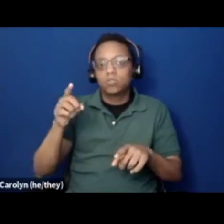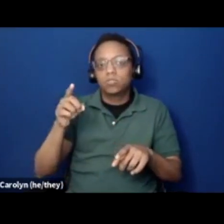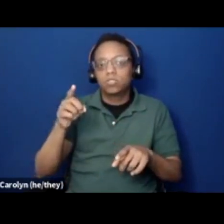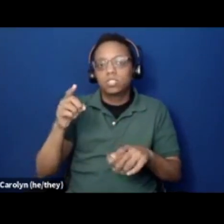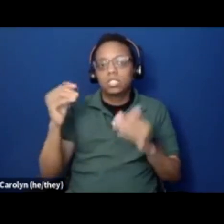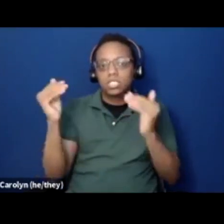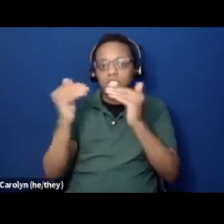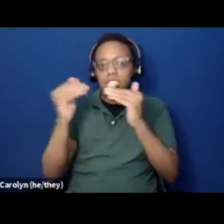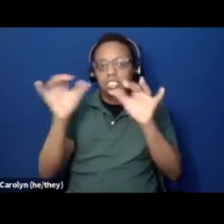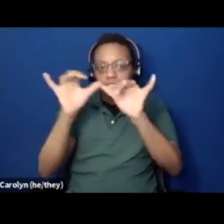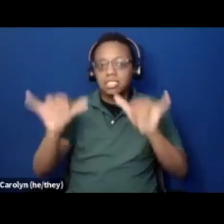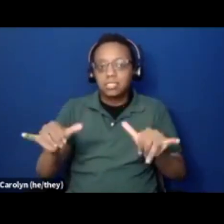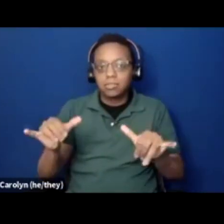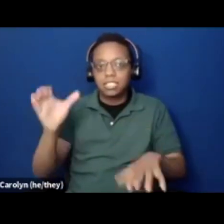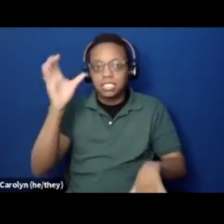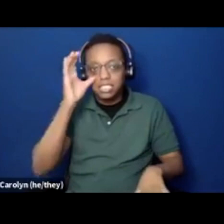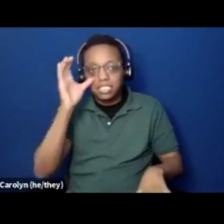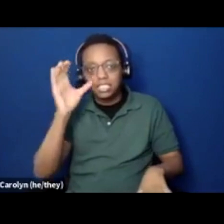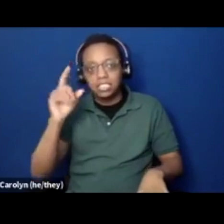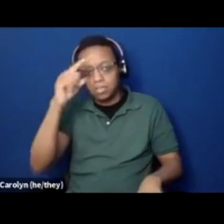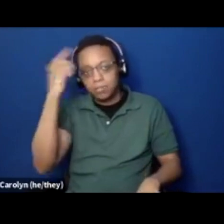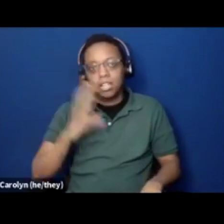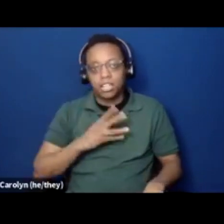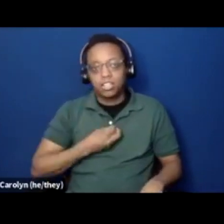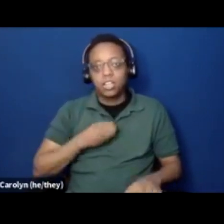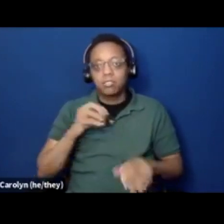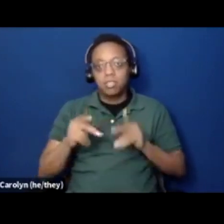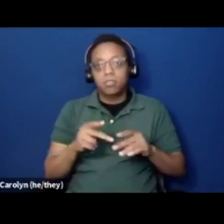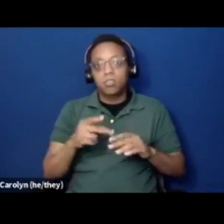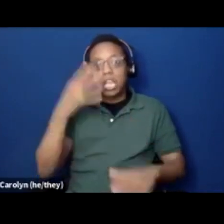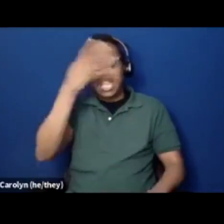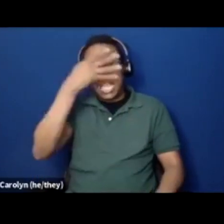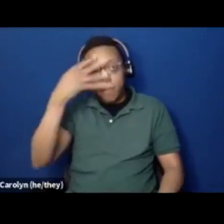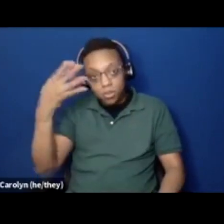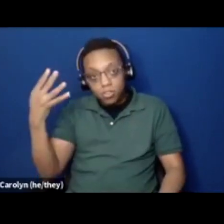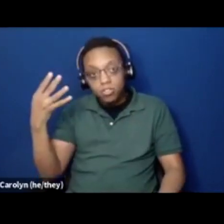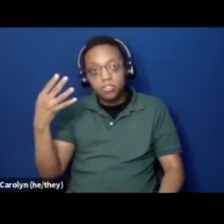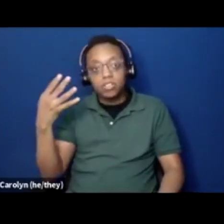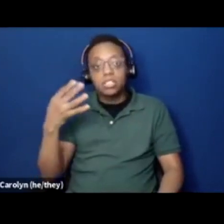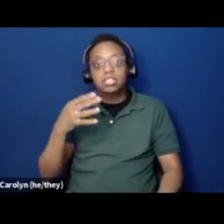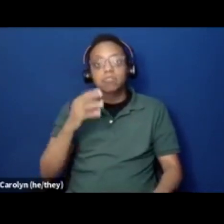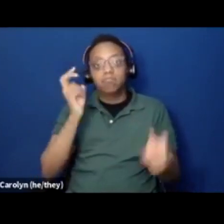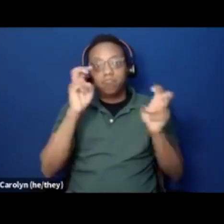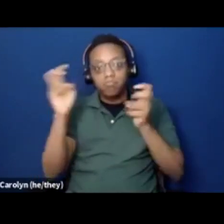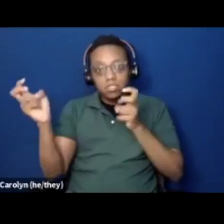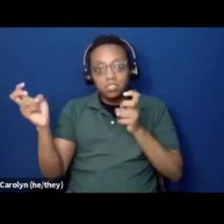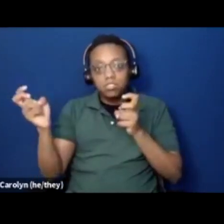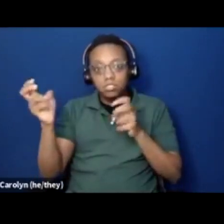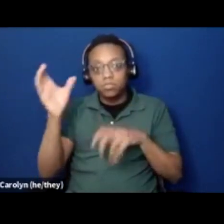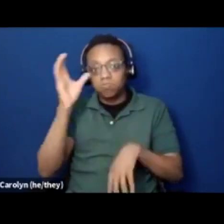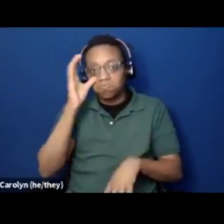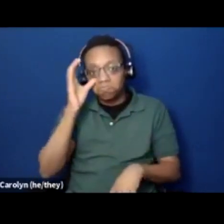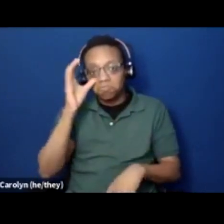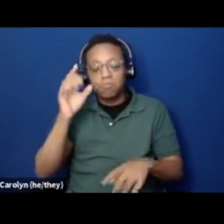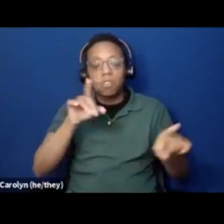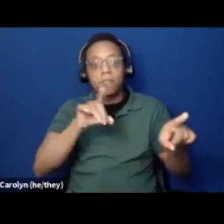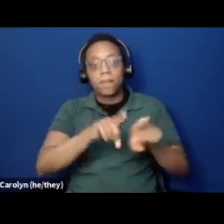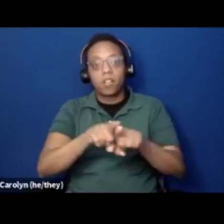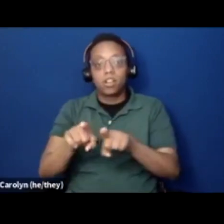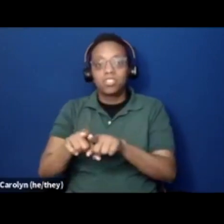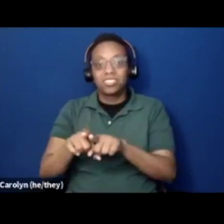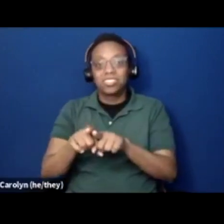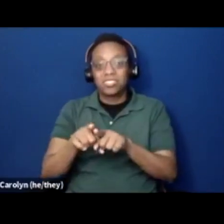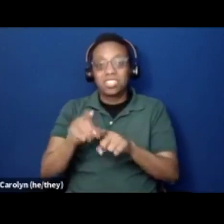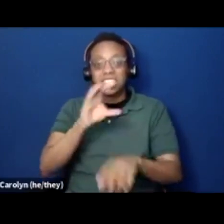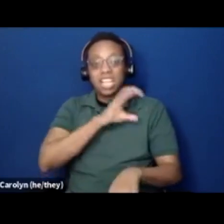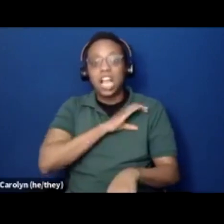people, in particularly, you know, even immigrants that are having issues. But we also need to listen to them. And I feel like